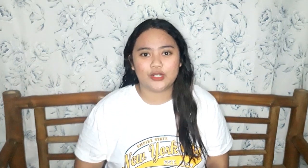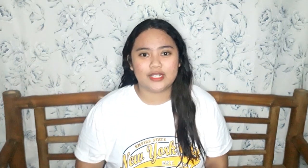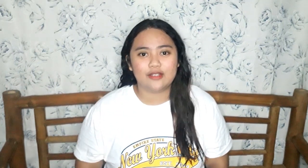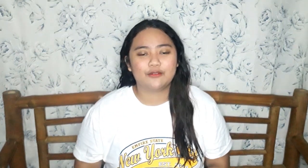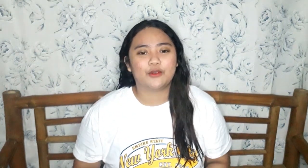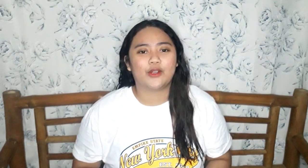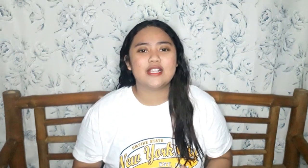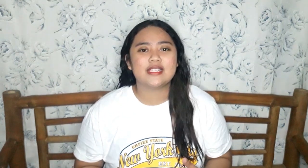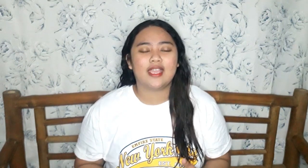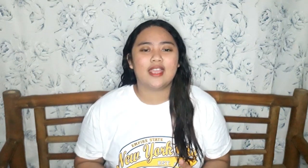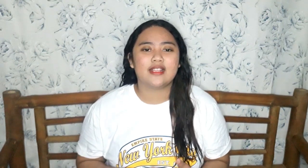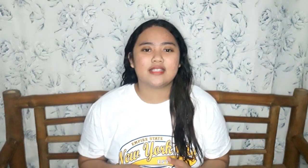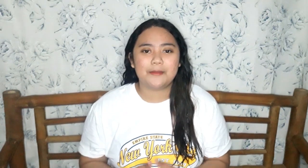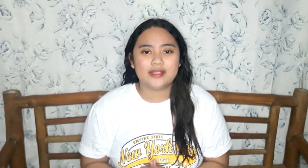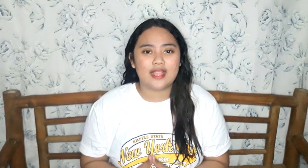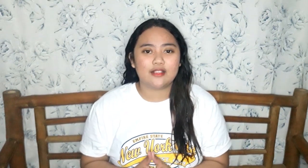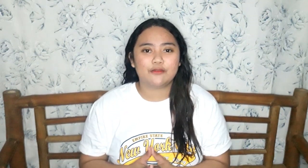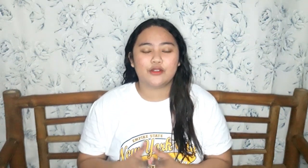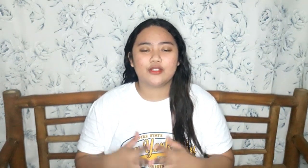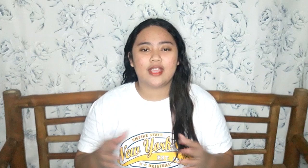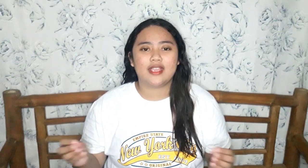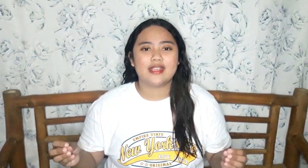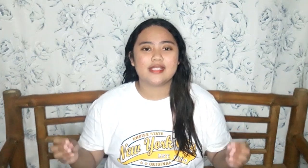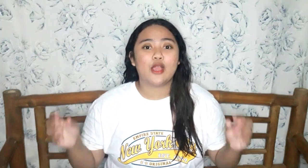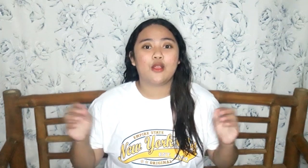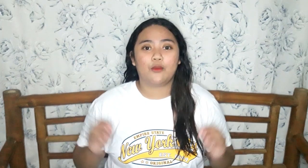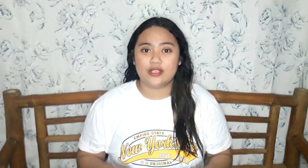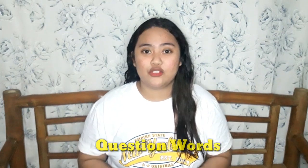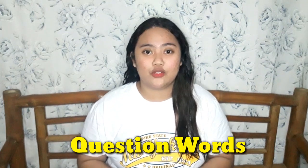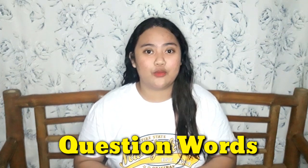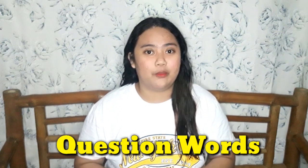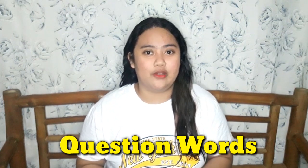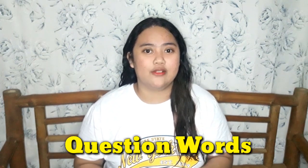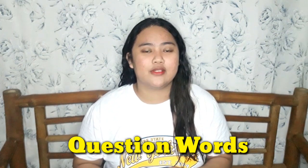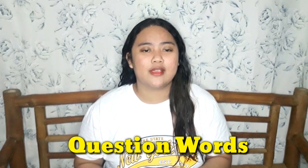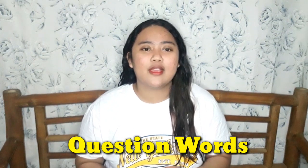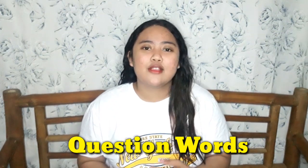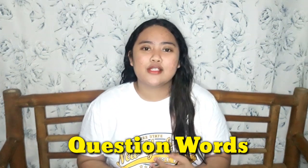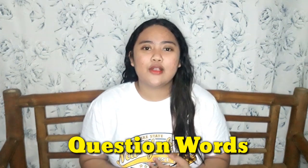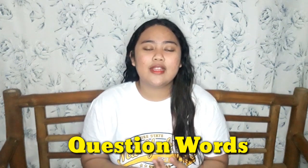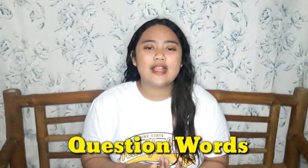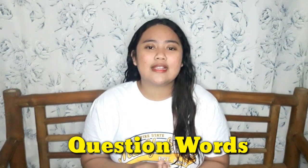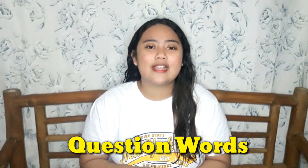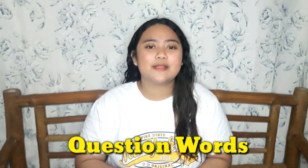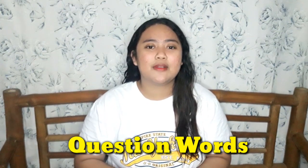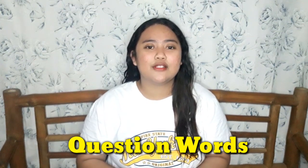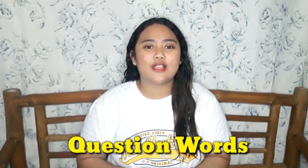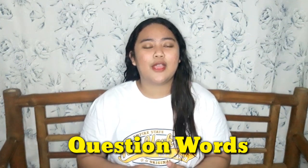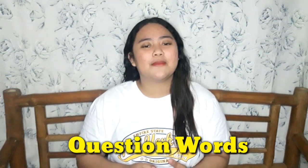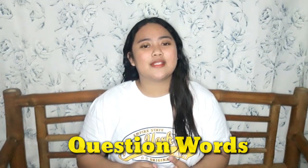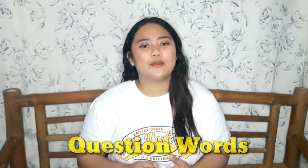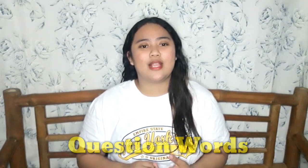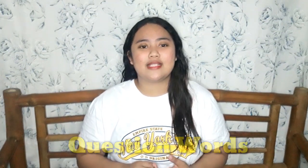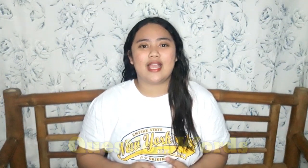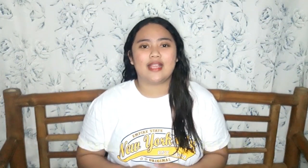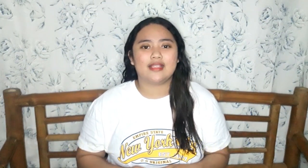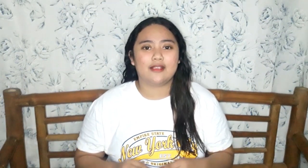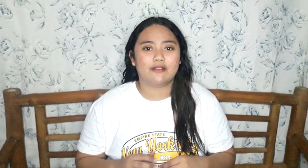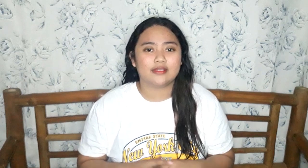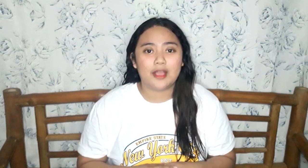tutorial, of course. And ang topic natin for today is question words. So yun na guys, bago tayo magsimula sa ating